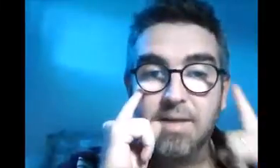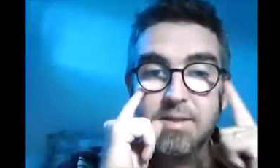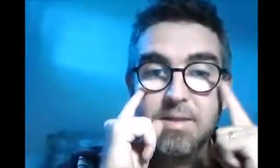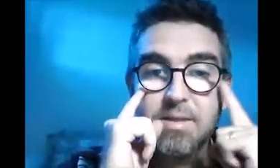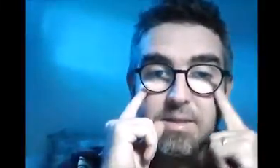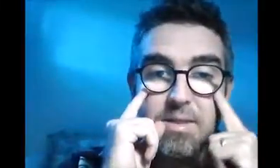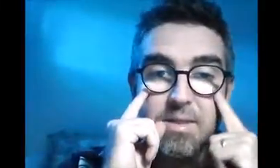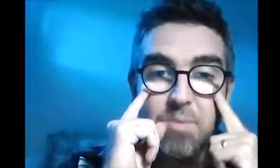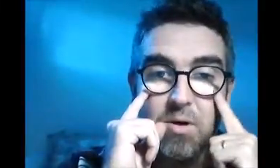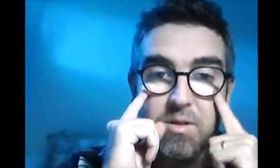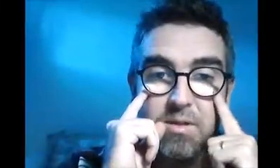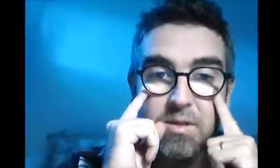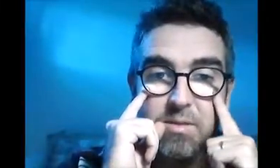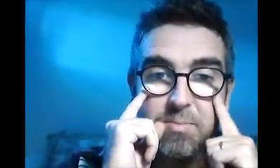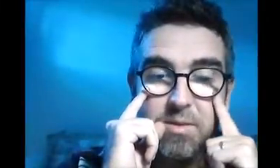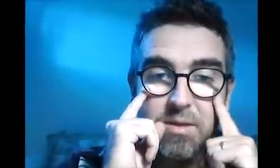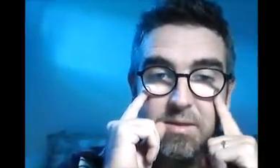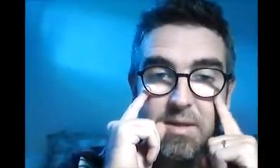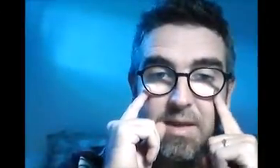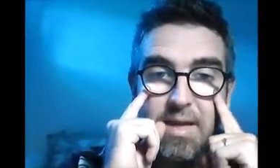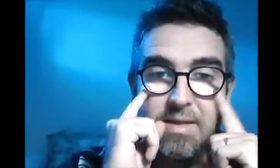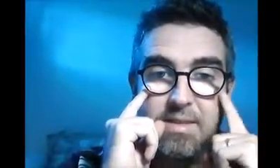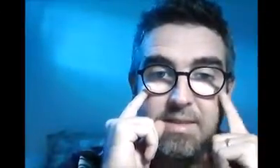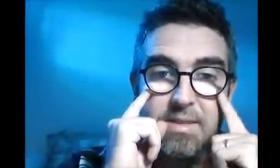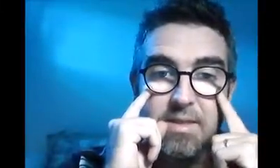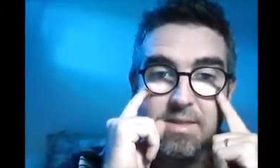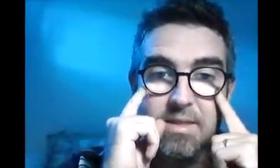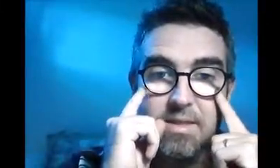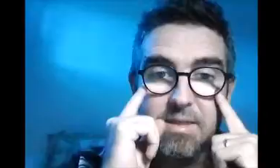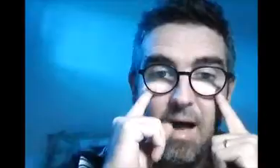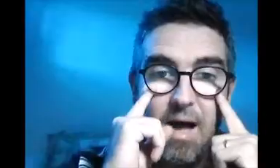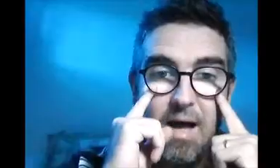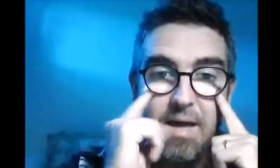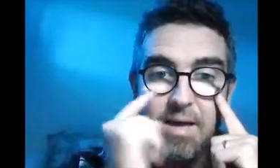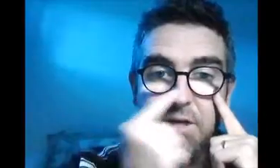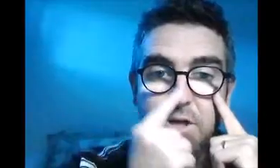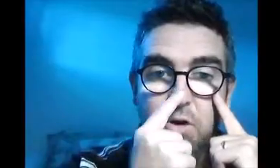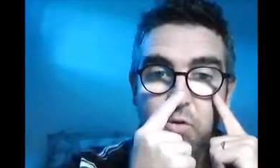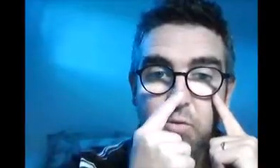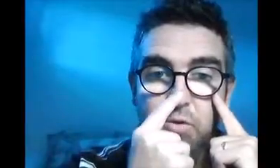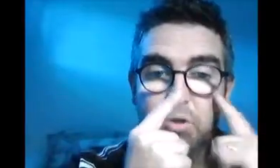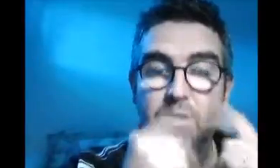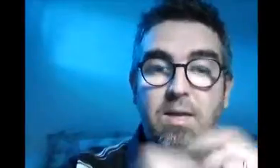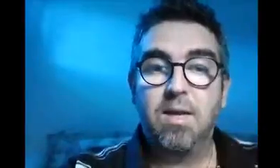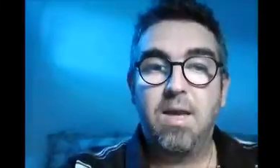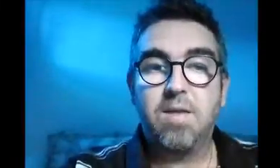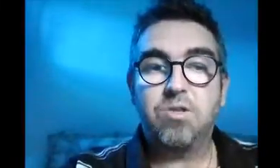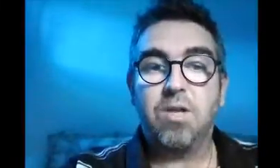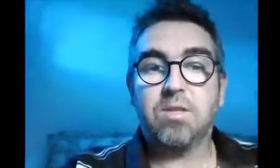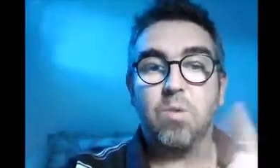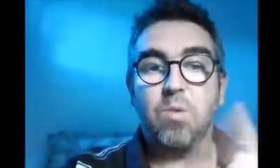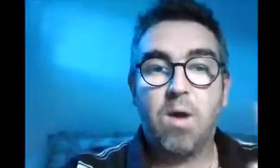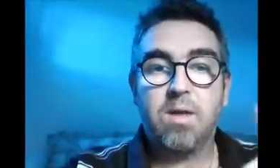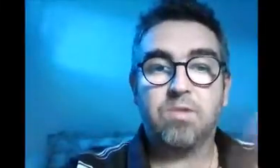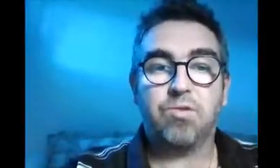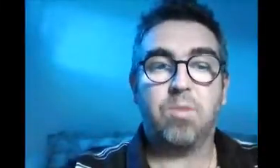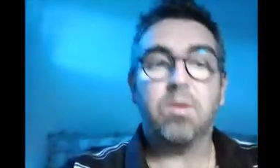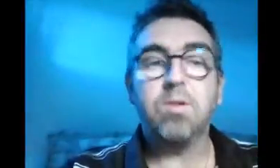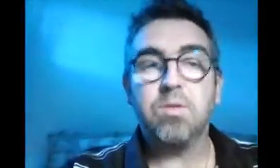eyes 6 months apart, and distance I knows is just one astronomical unit,